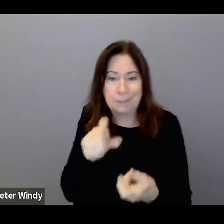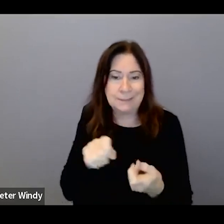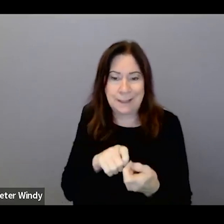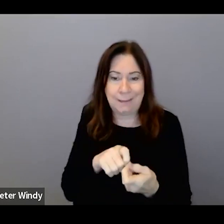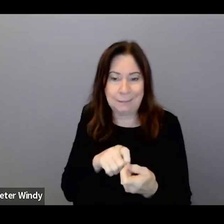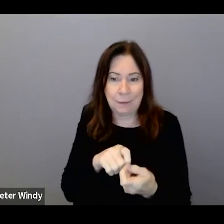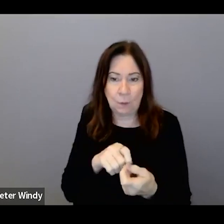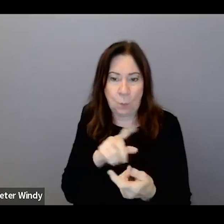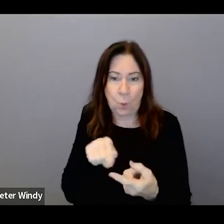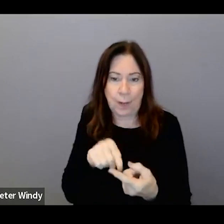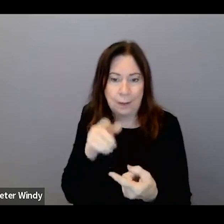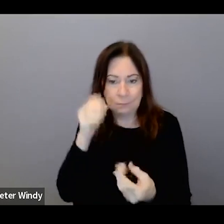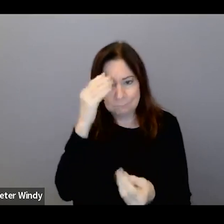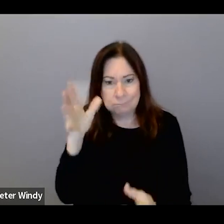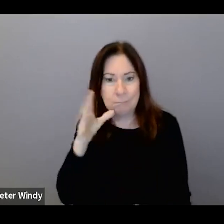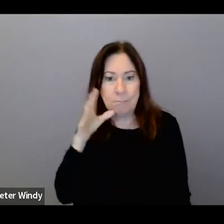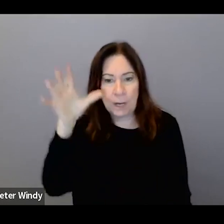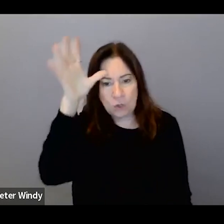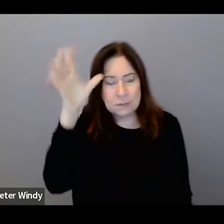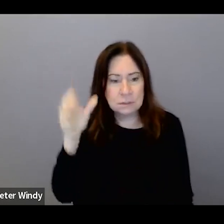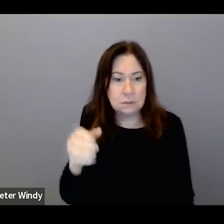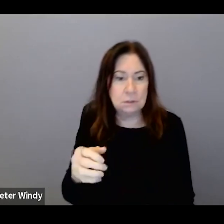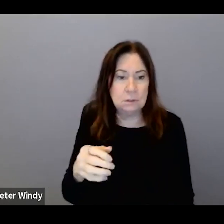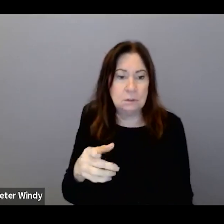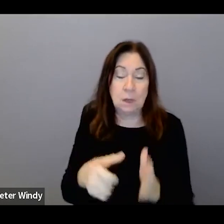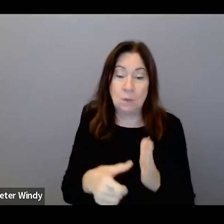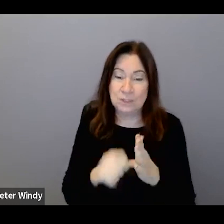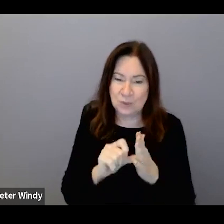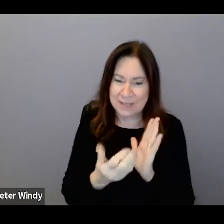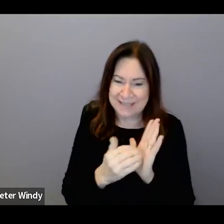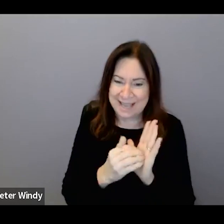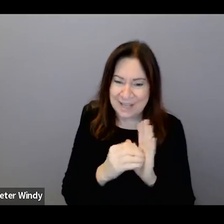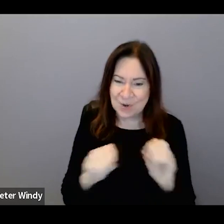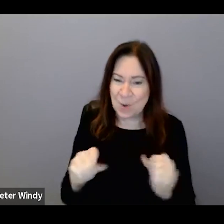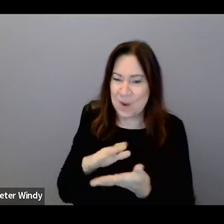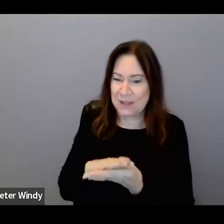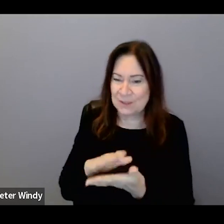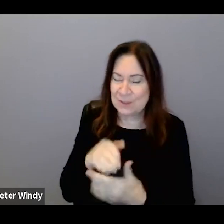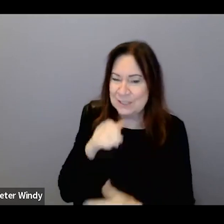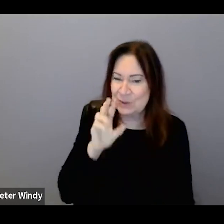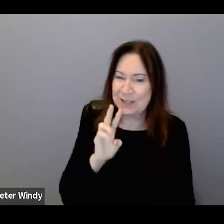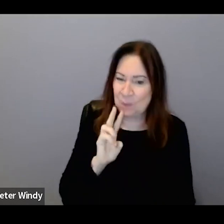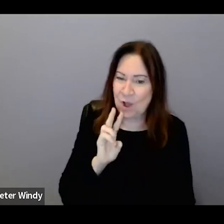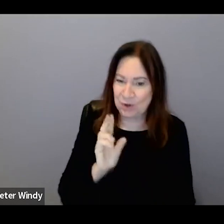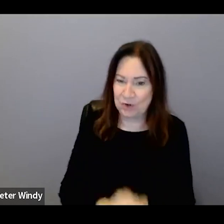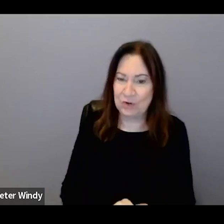happened, but I want to stress again that nobody at the schools has been consuming the